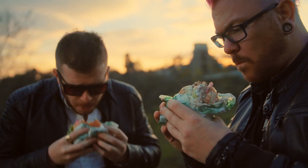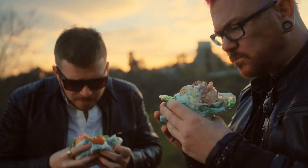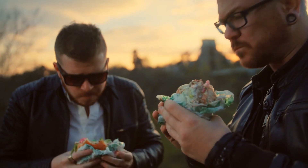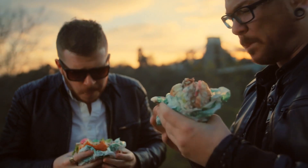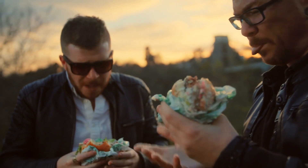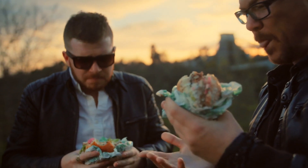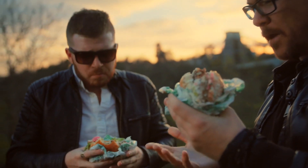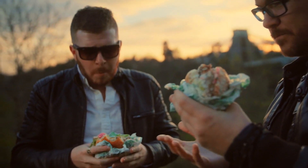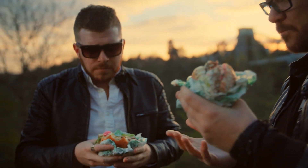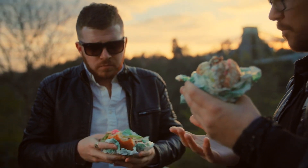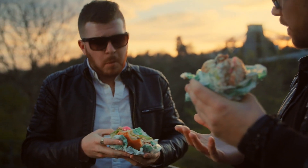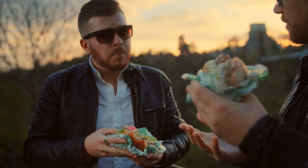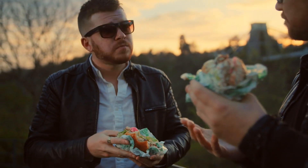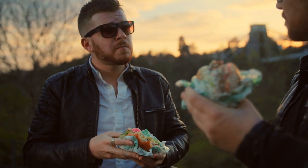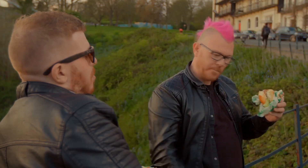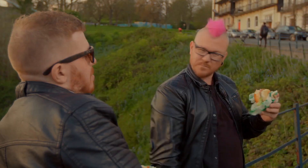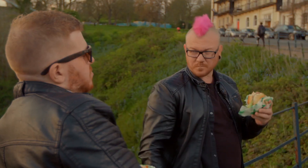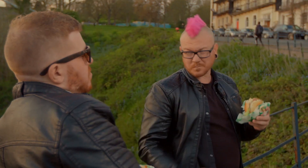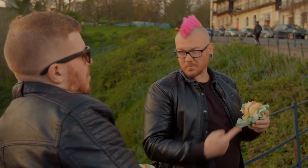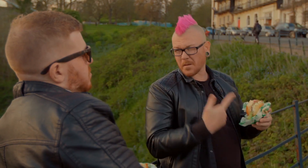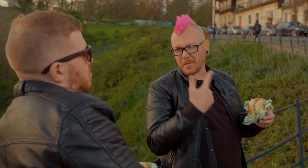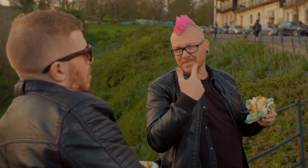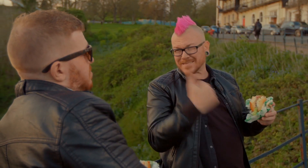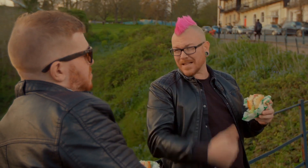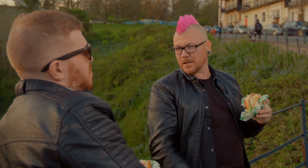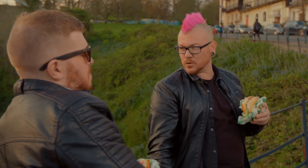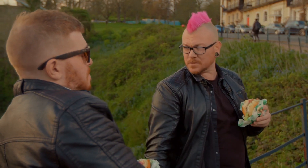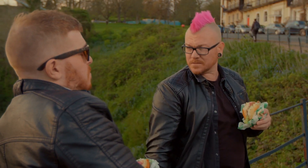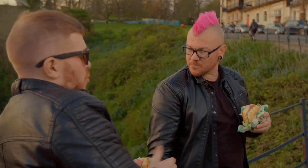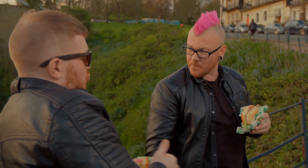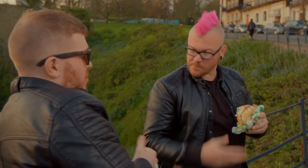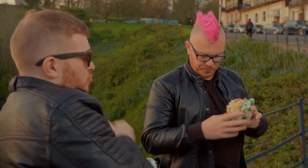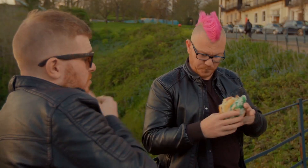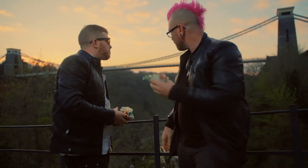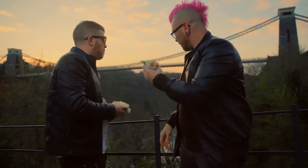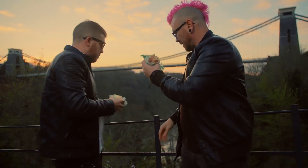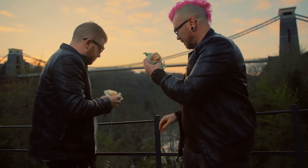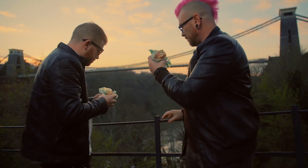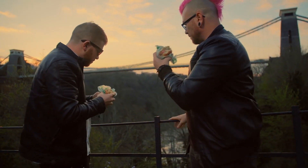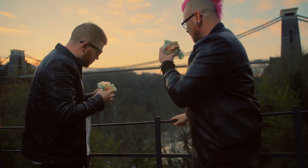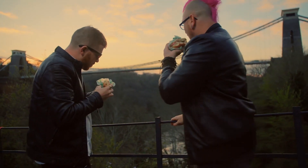Oh, that's delicious. Yeah, nice.